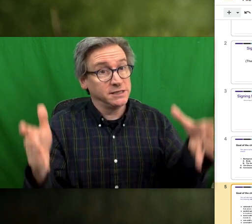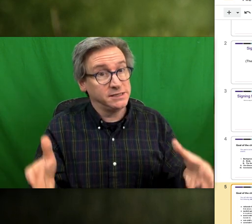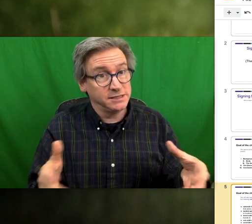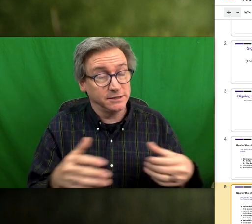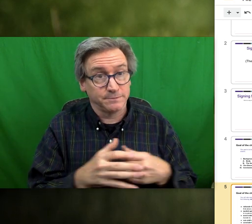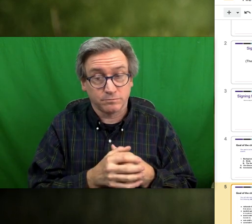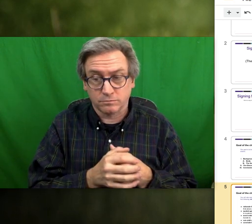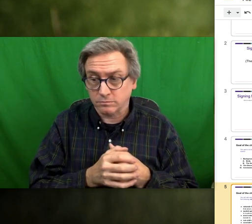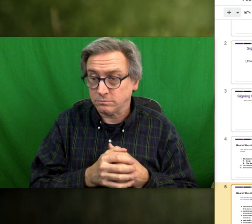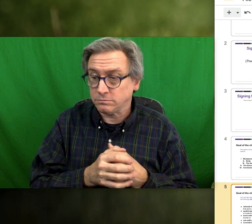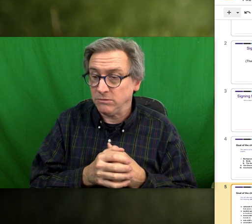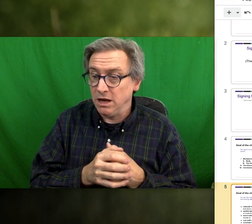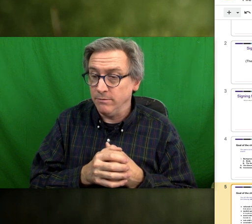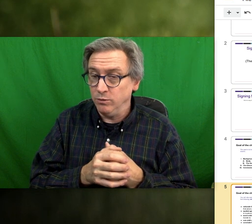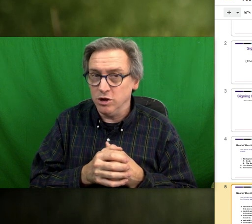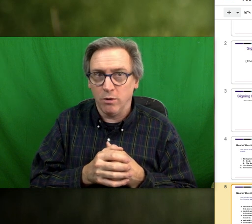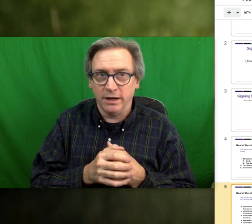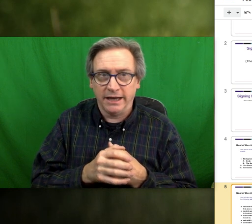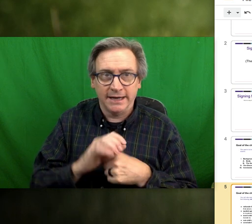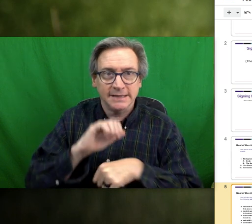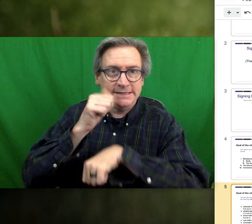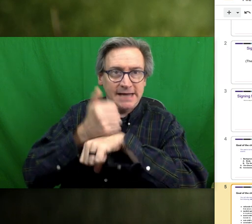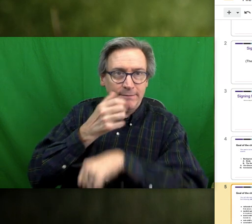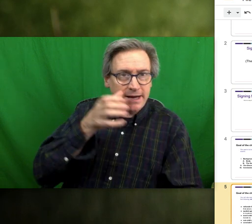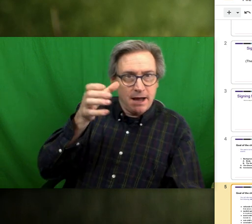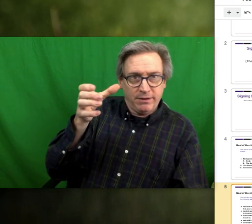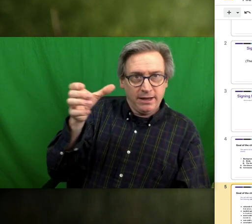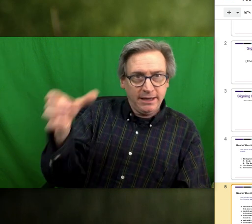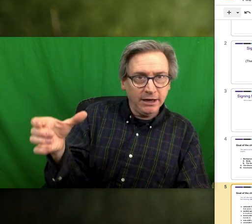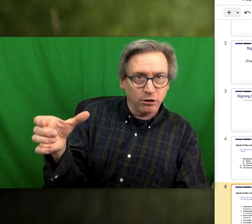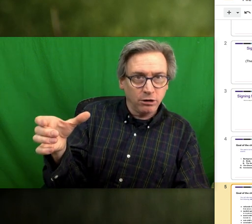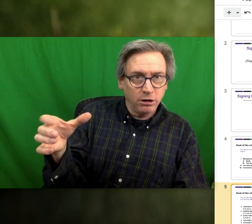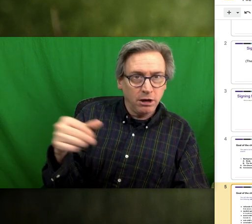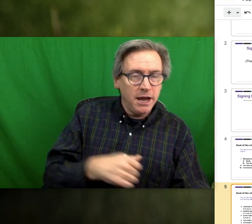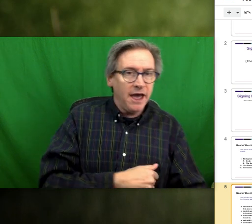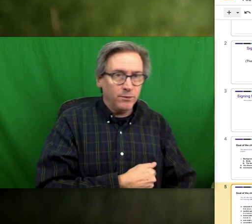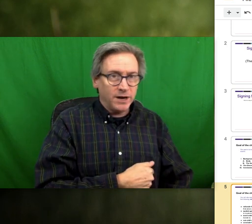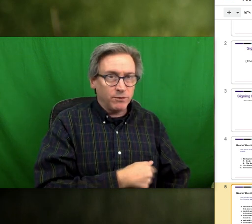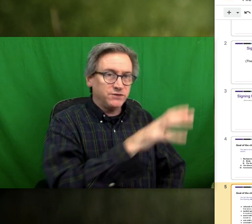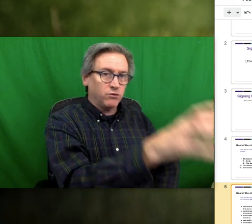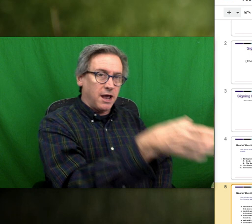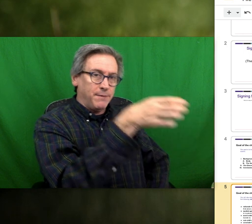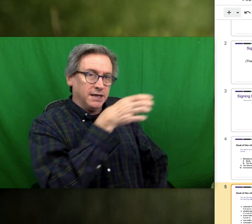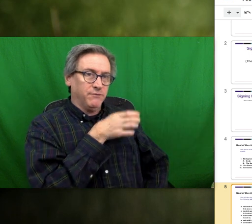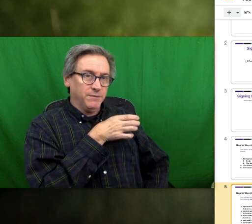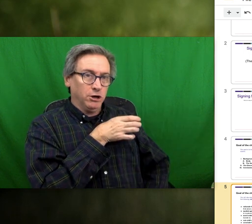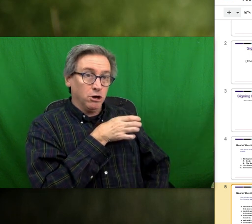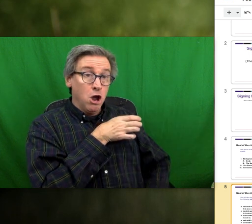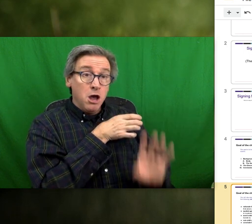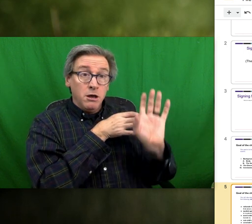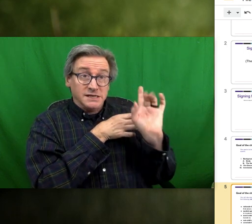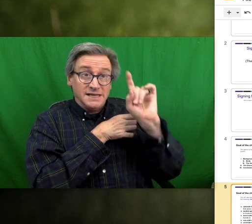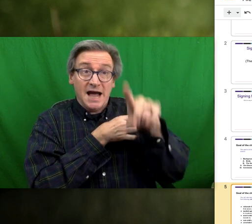always consistent. We don't want to like set my cup here, and then when I reach for it, I pick it up from